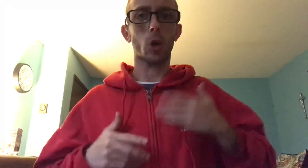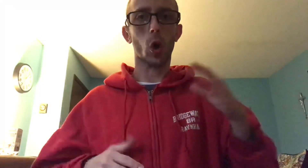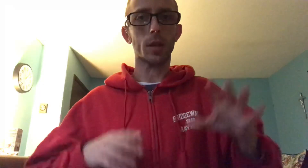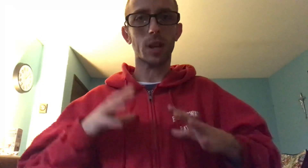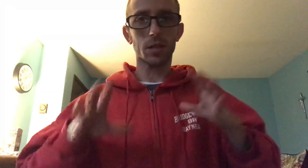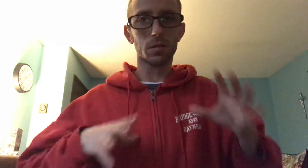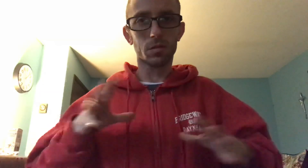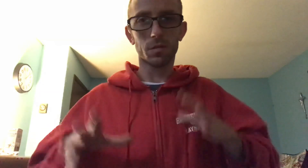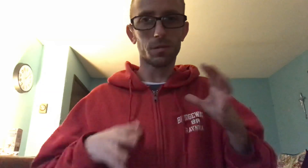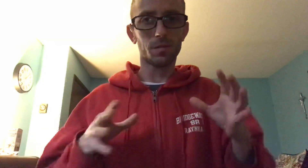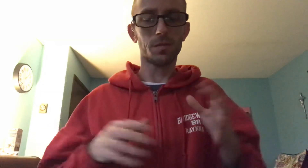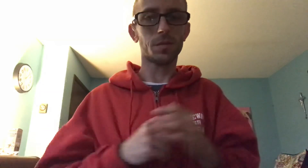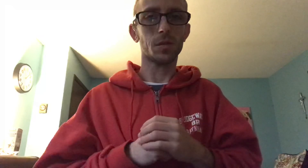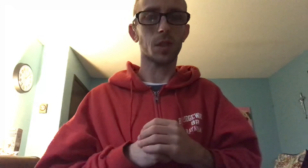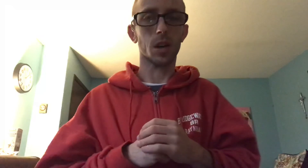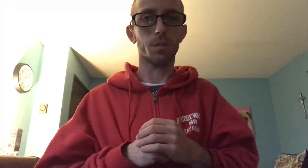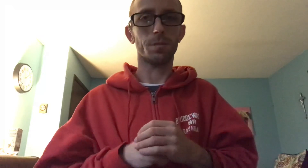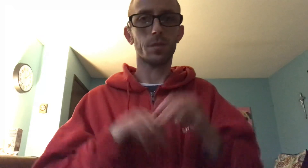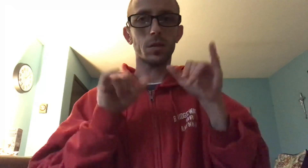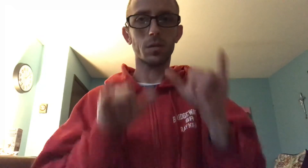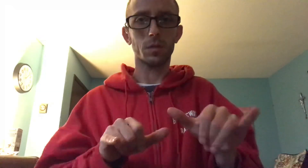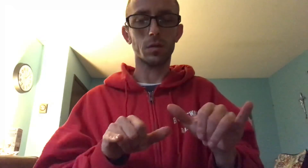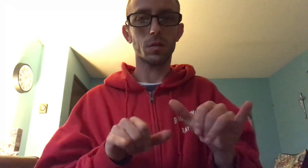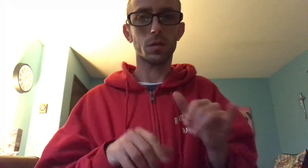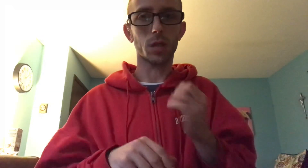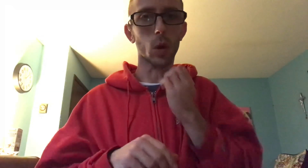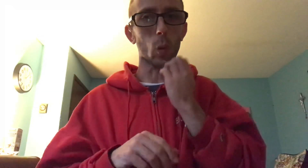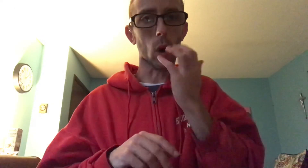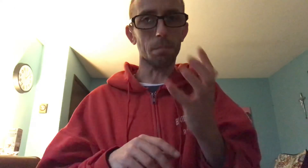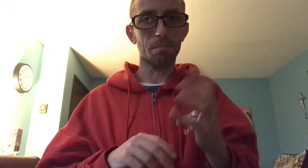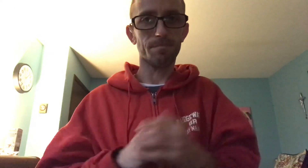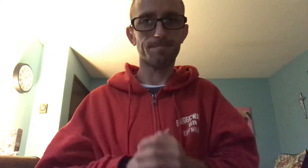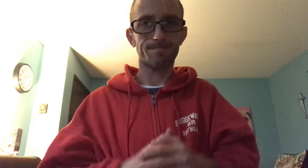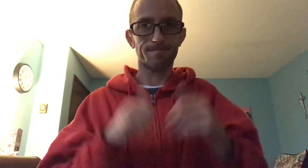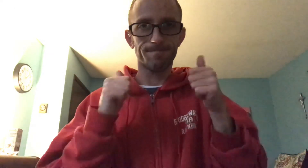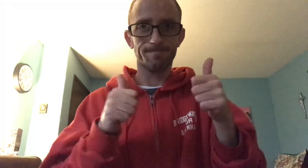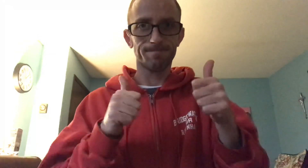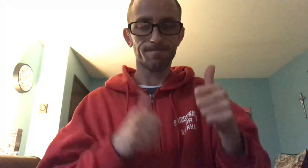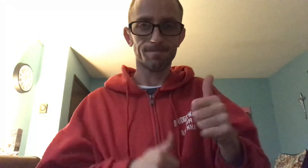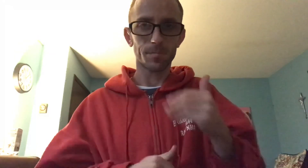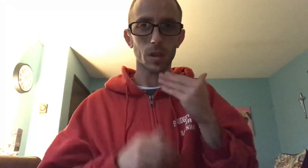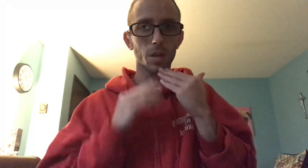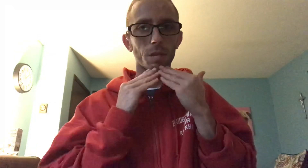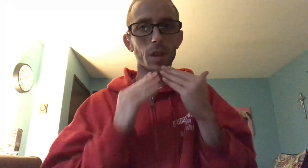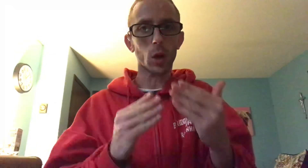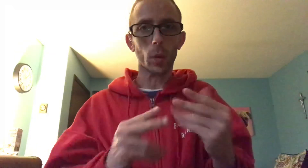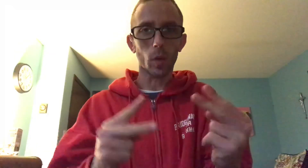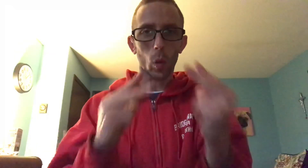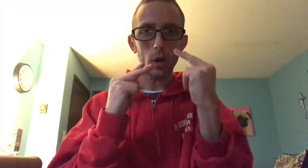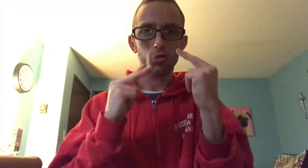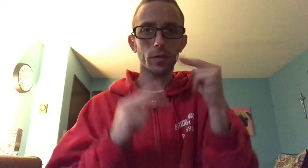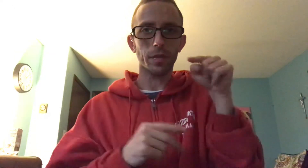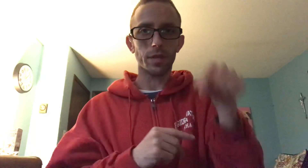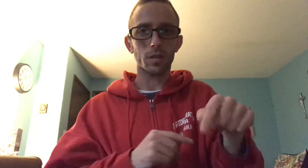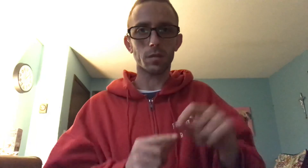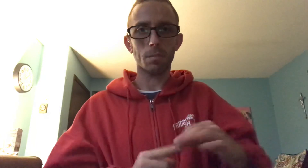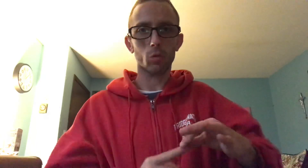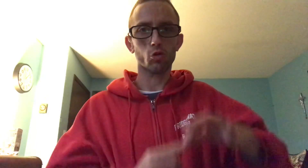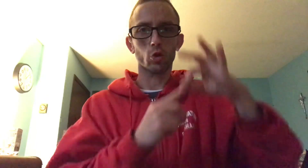holidays, and day one. Thank you for watching, thank you